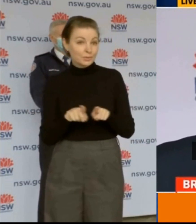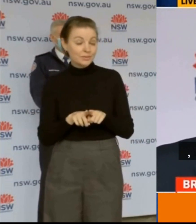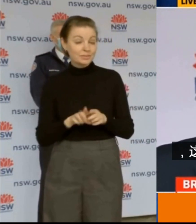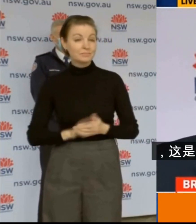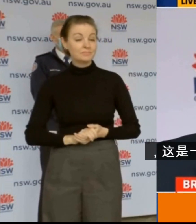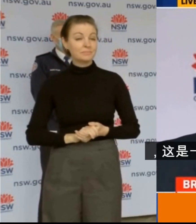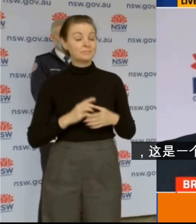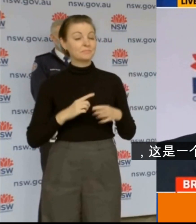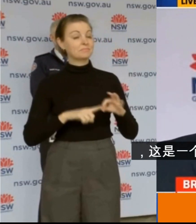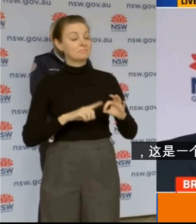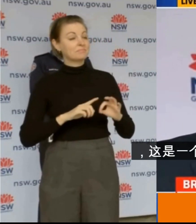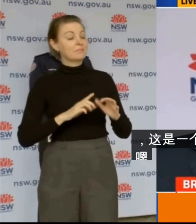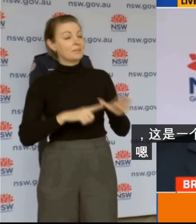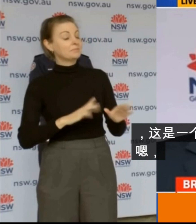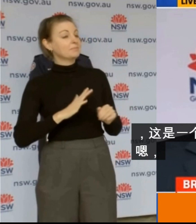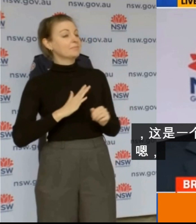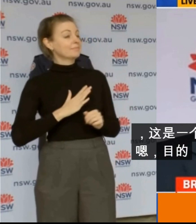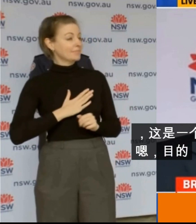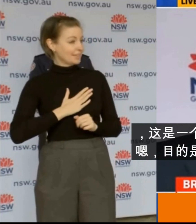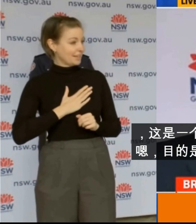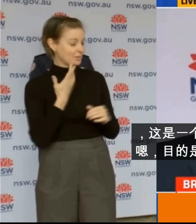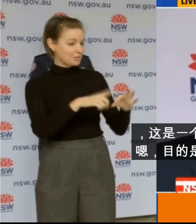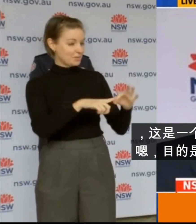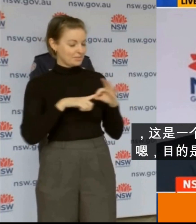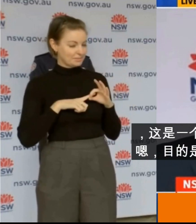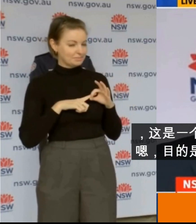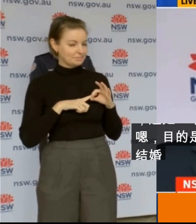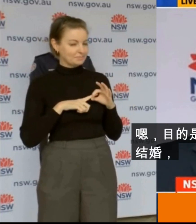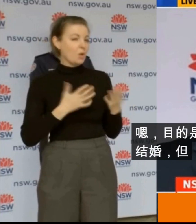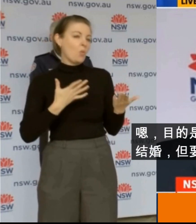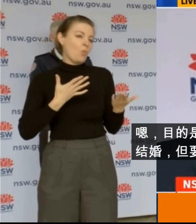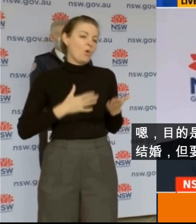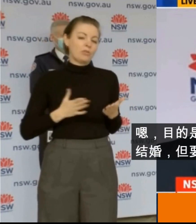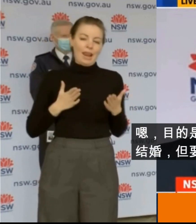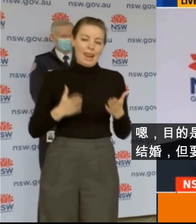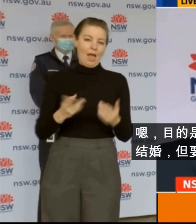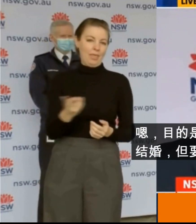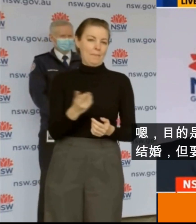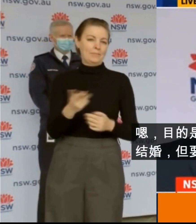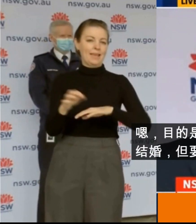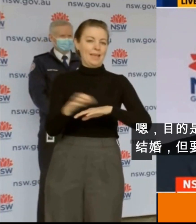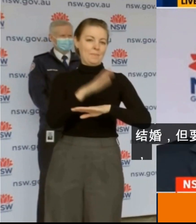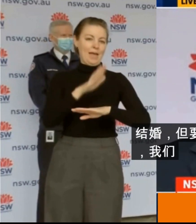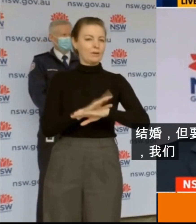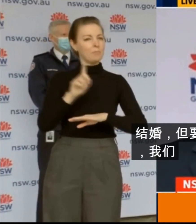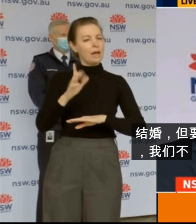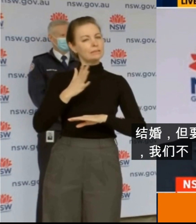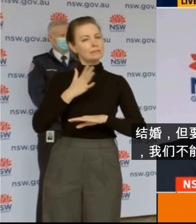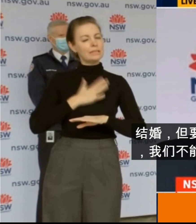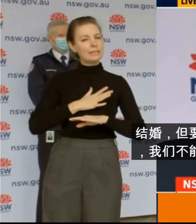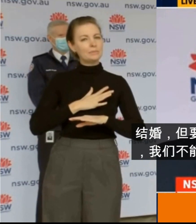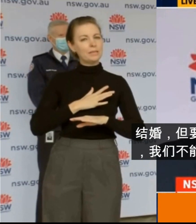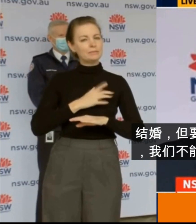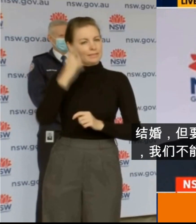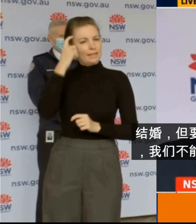That's an interesting question. Look, the purpose is to allow people to get married, but do it sensibly. I'm sorry that we can't